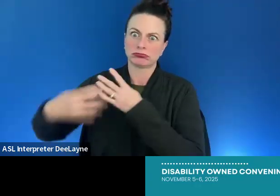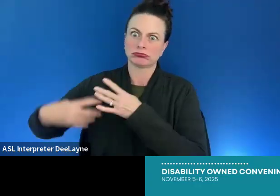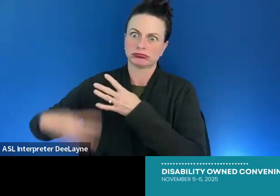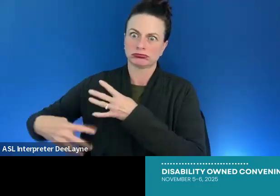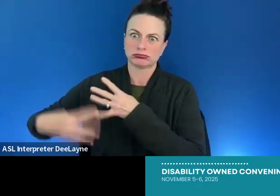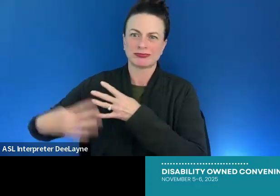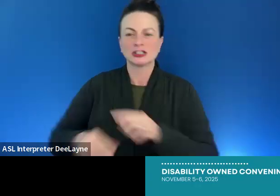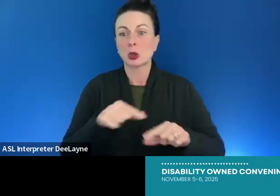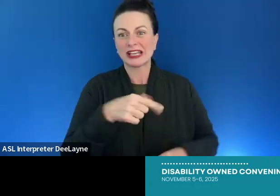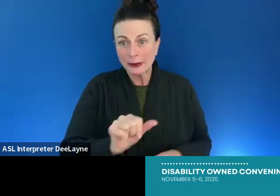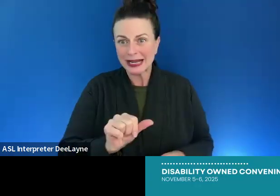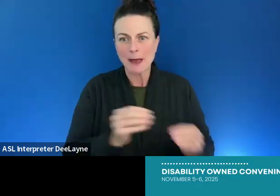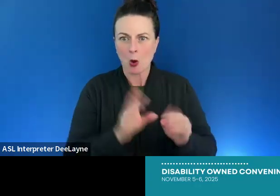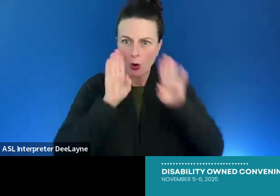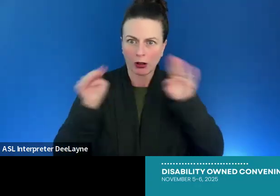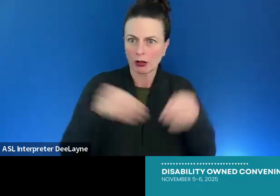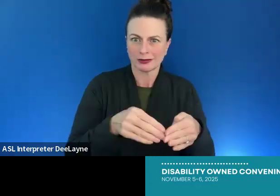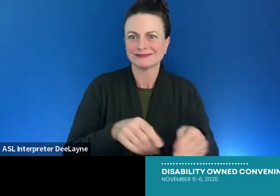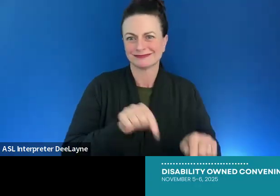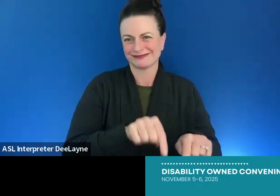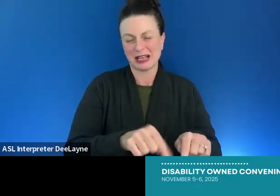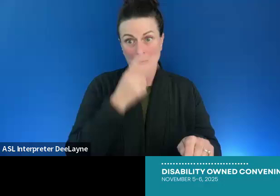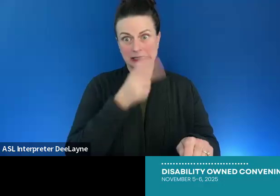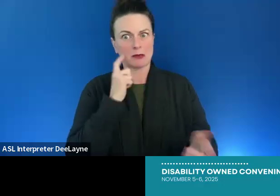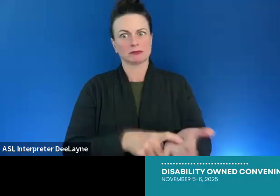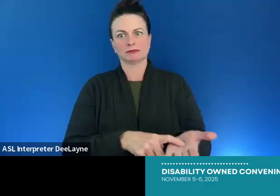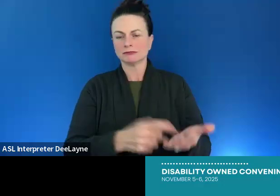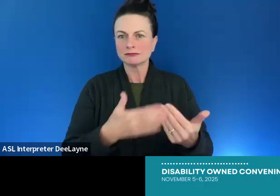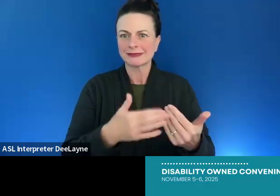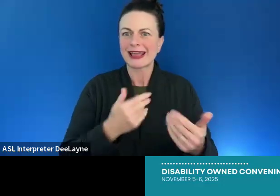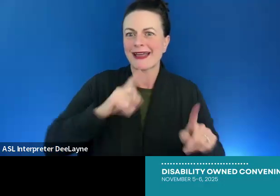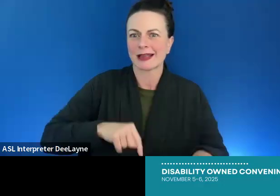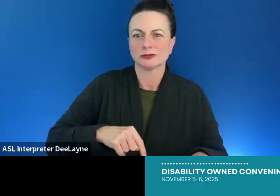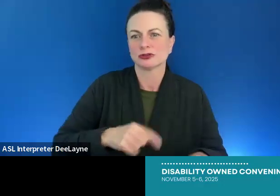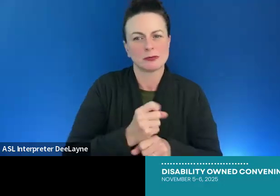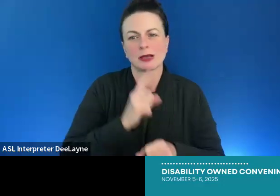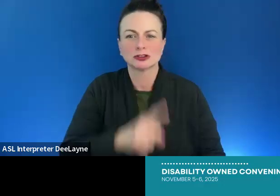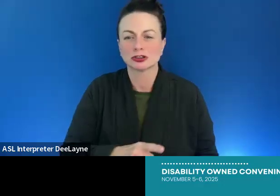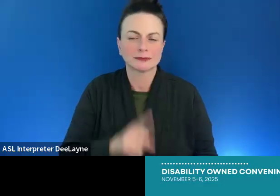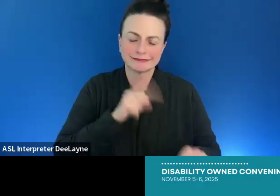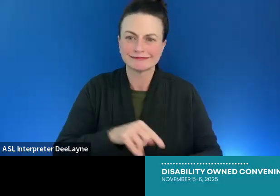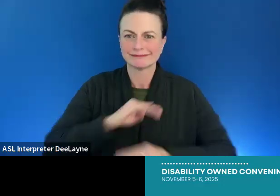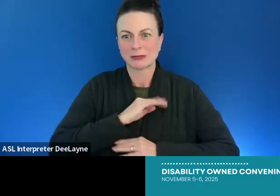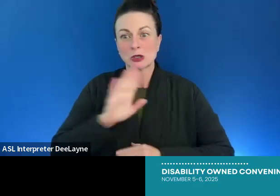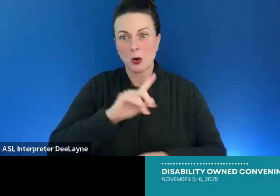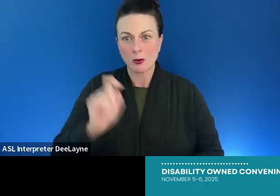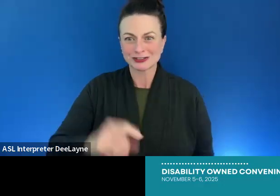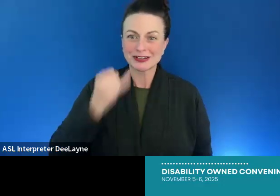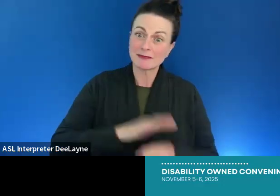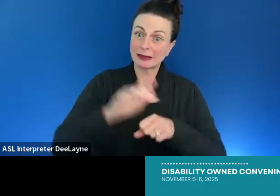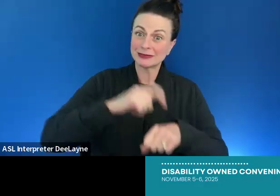keep them in the Q&A so we can see them and we are able to make sure that we get to your questions if we have